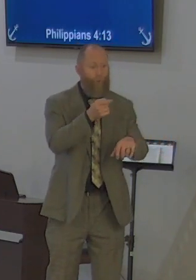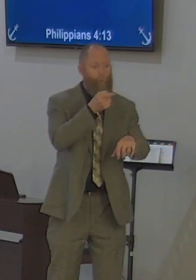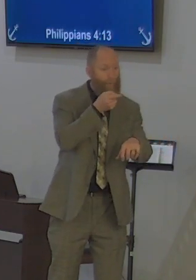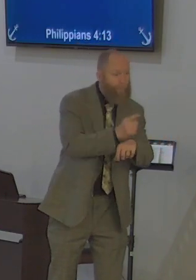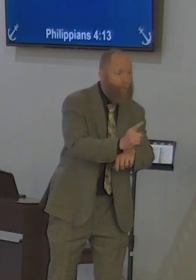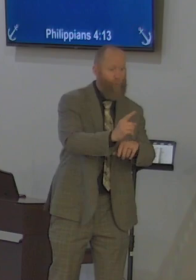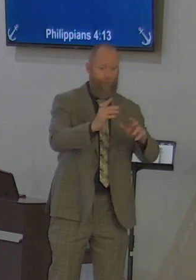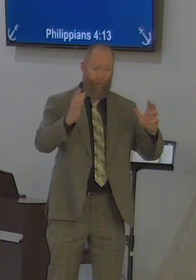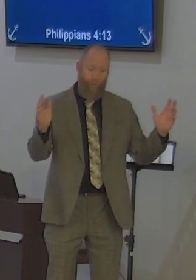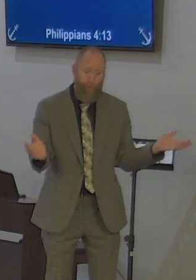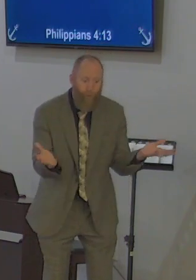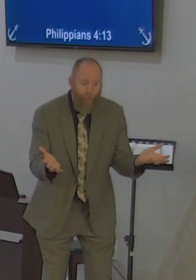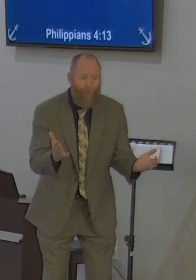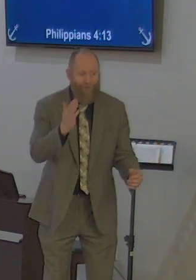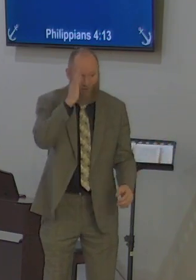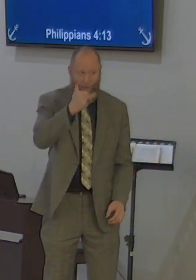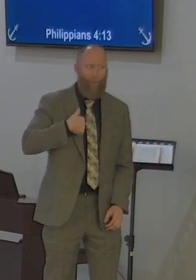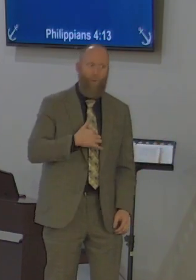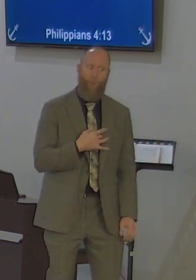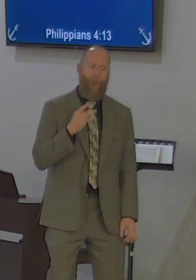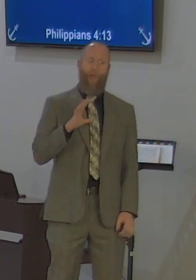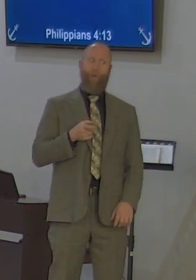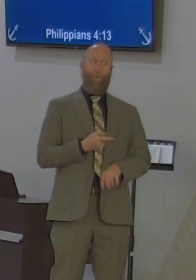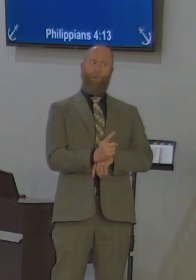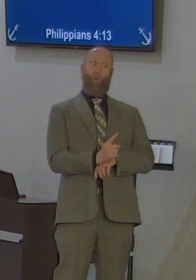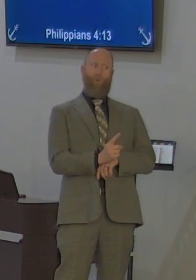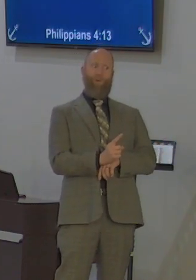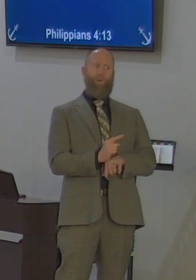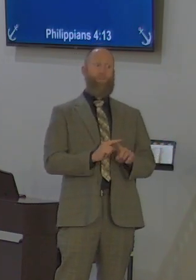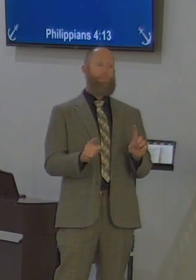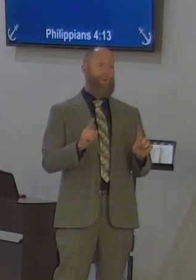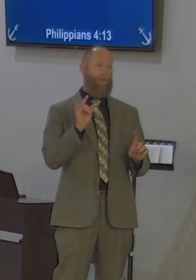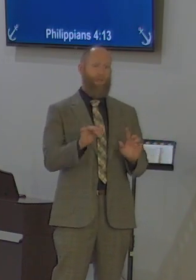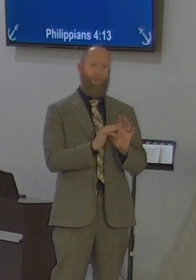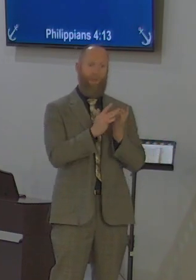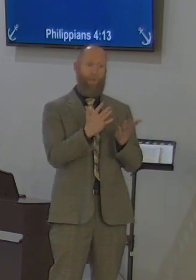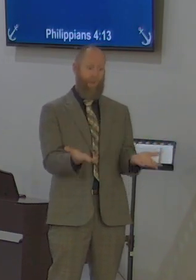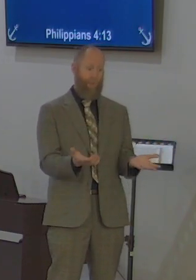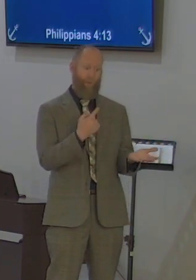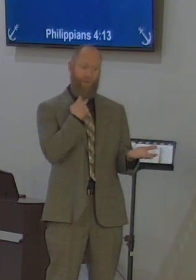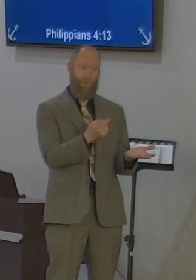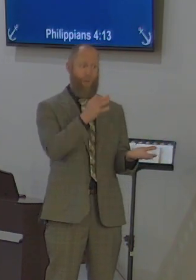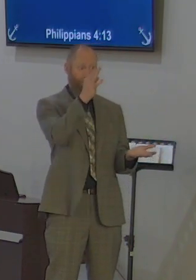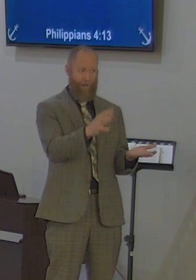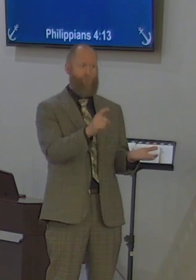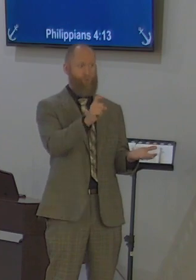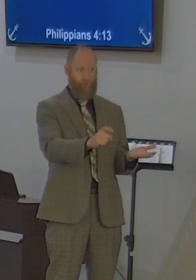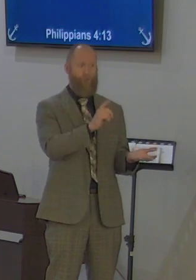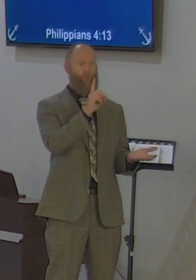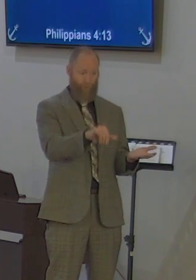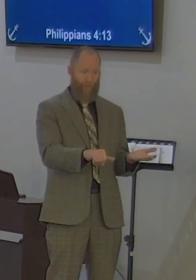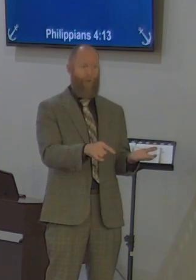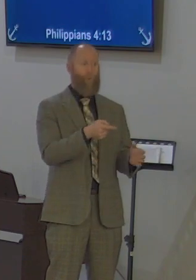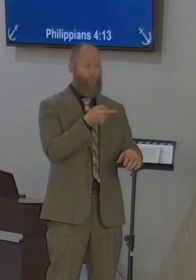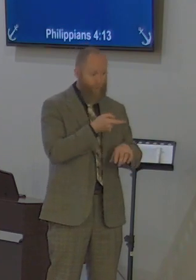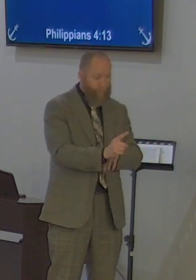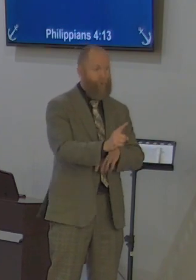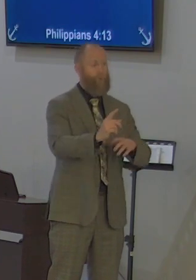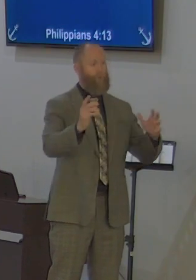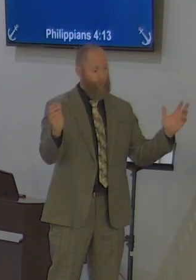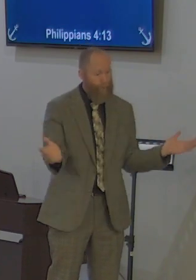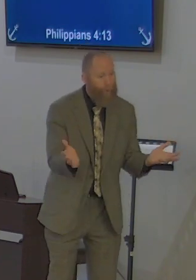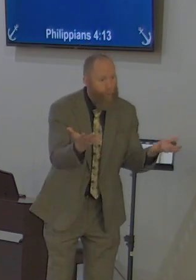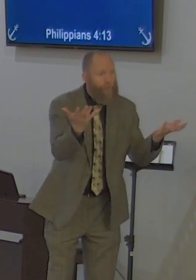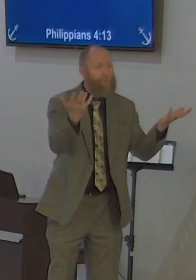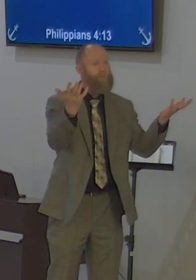you. We hate that part, don't we? But the Bible gives him that charge towards you in your life. And you